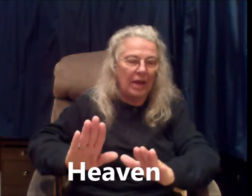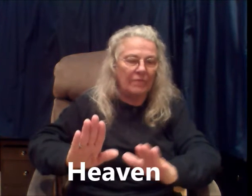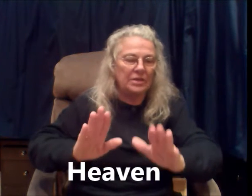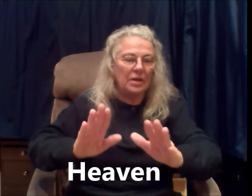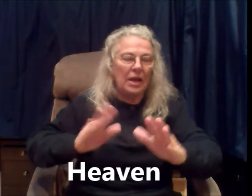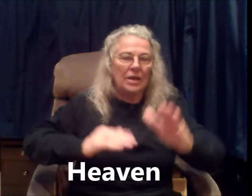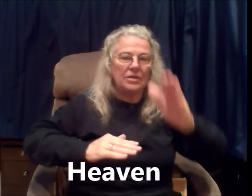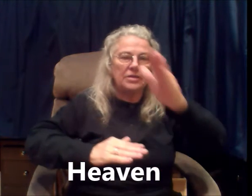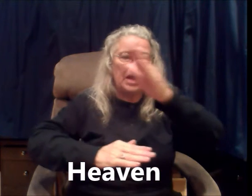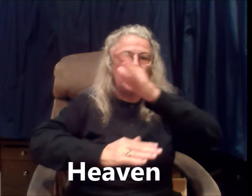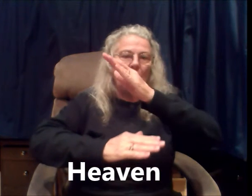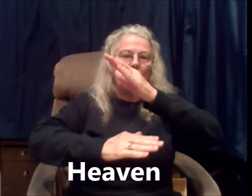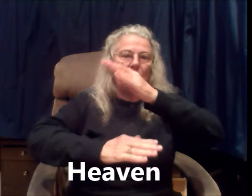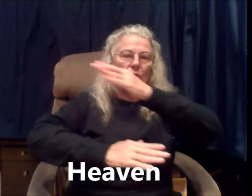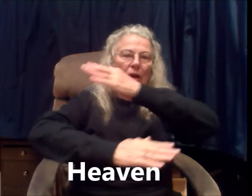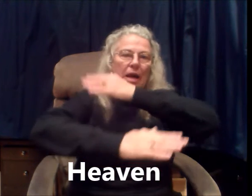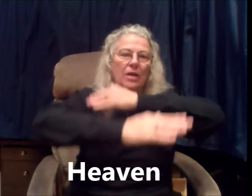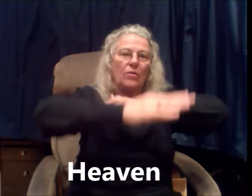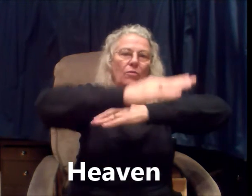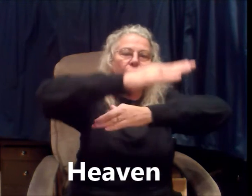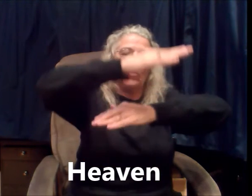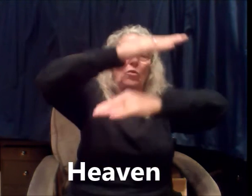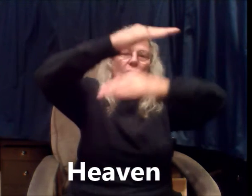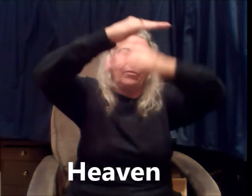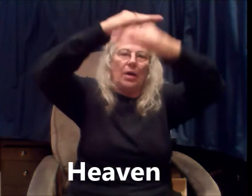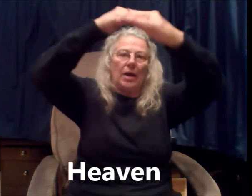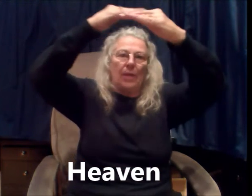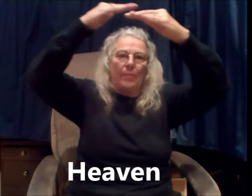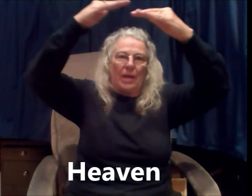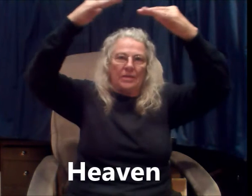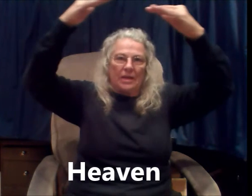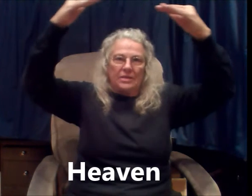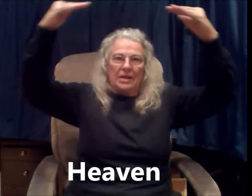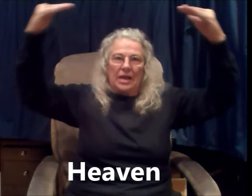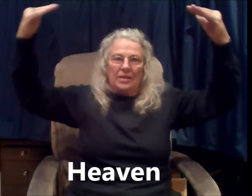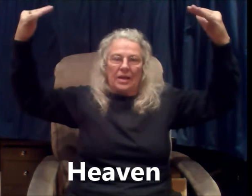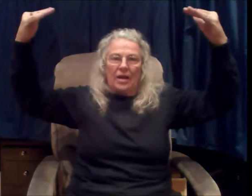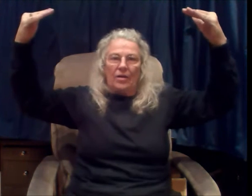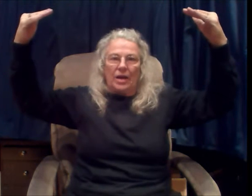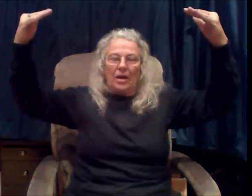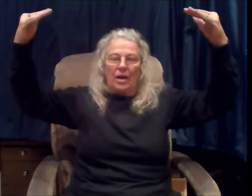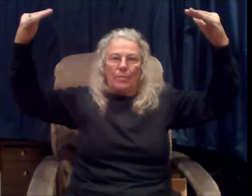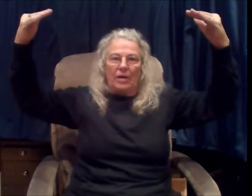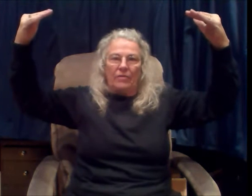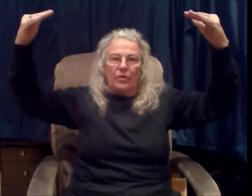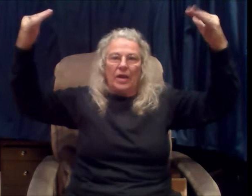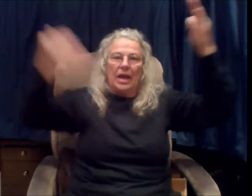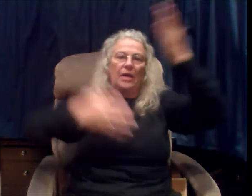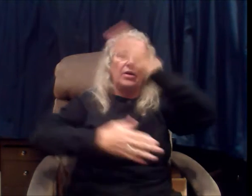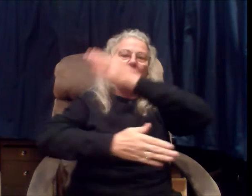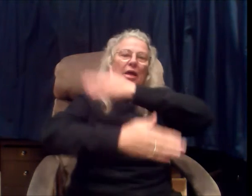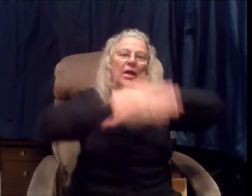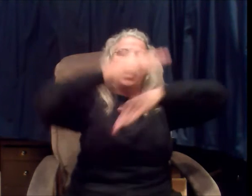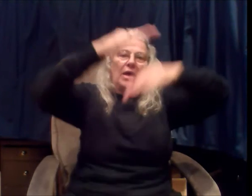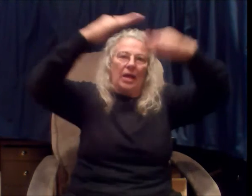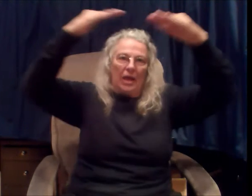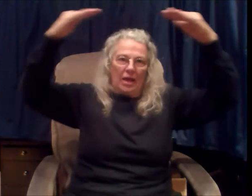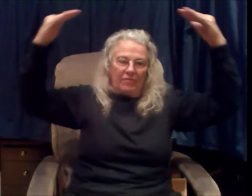Heaven, take your hand, roll them up, and designate the area above your head. Heaven.